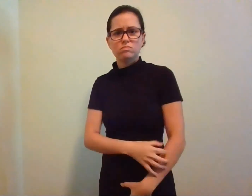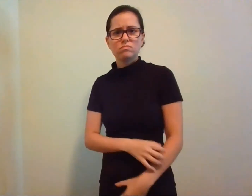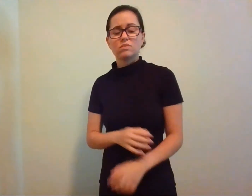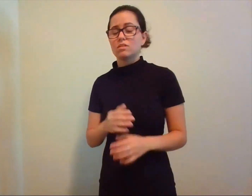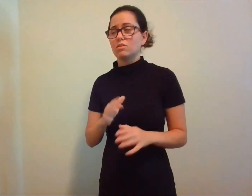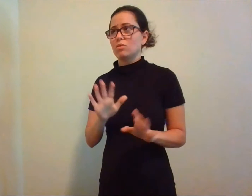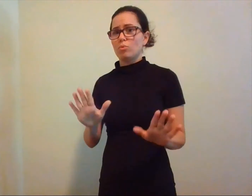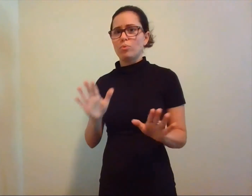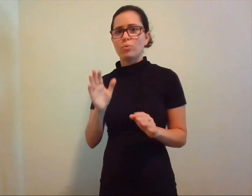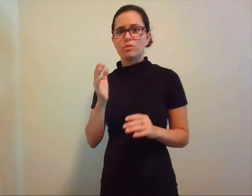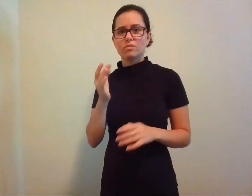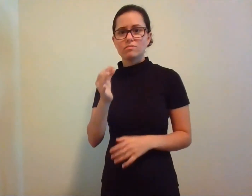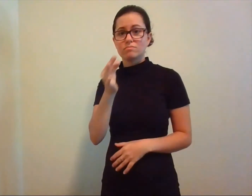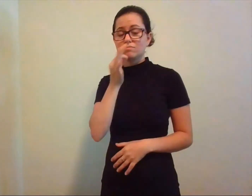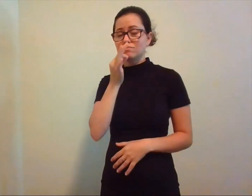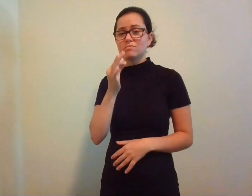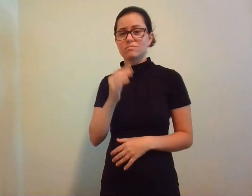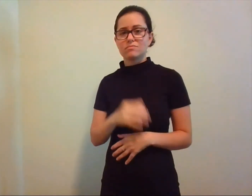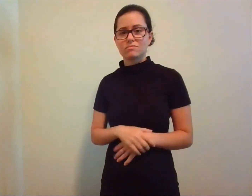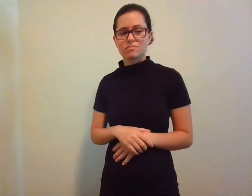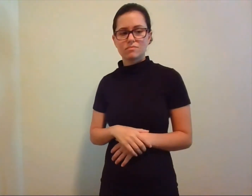You know what? In a totally professional therapeutic way.